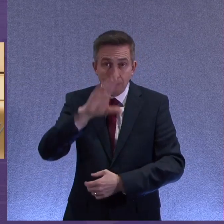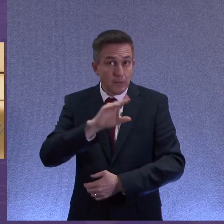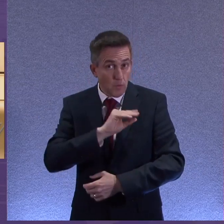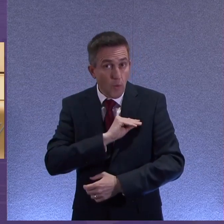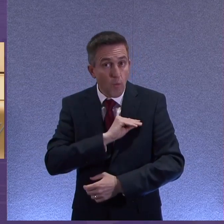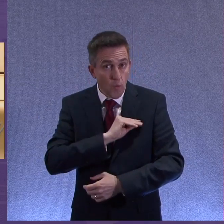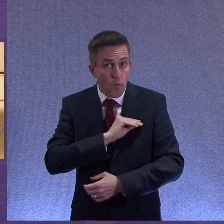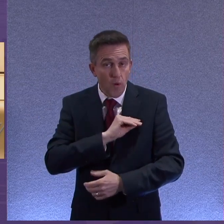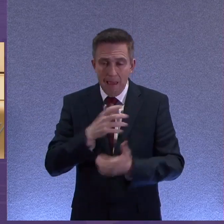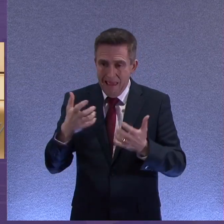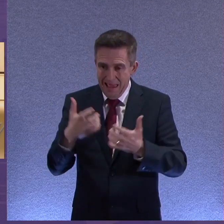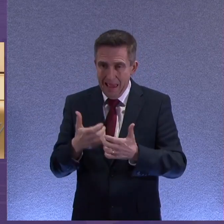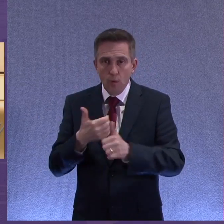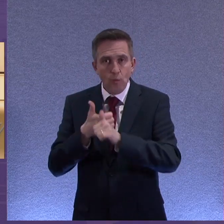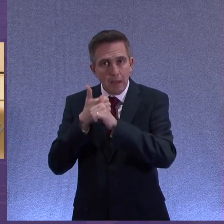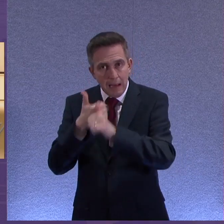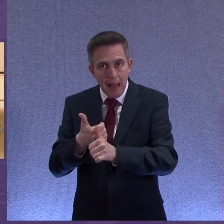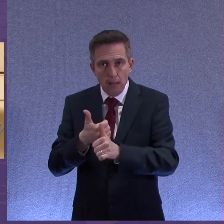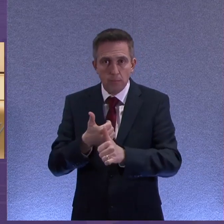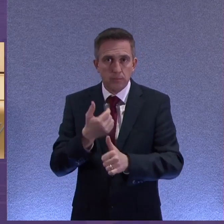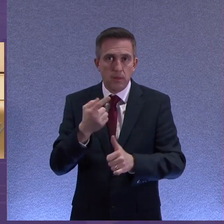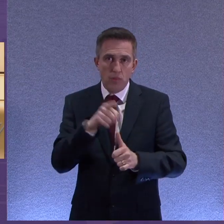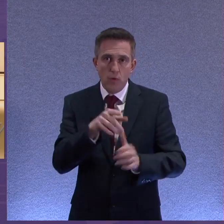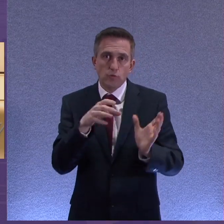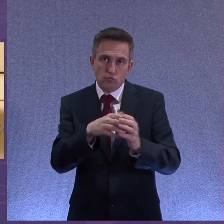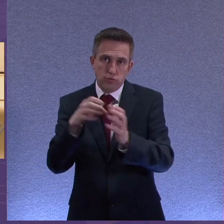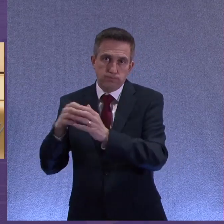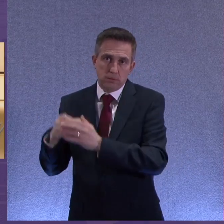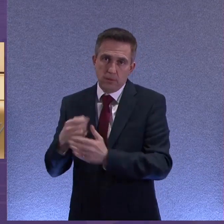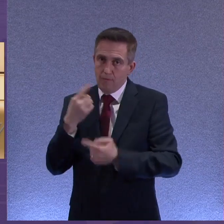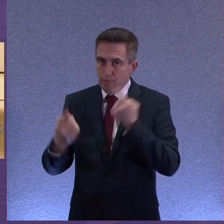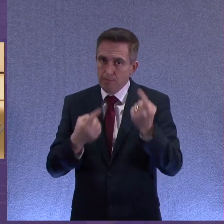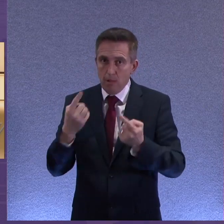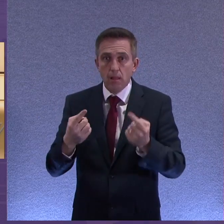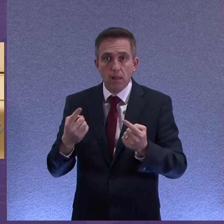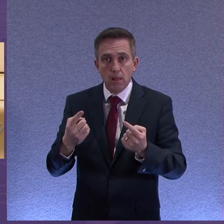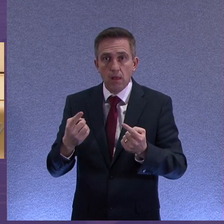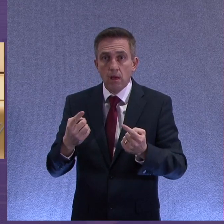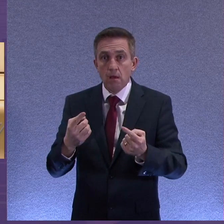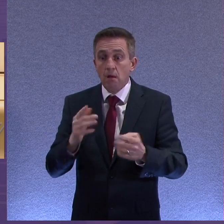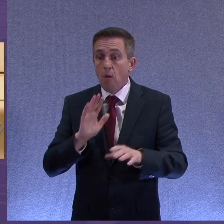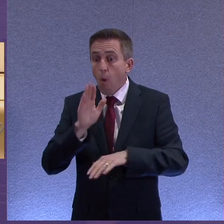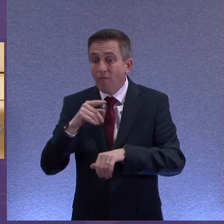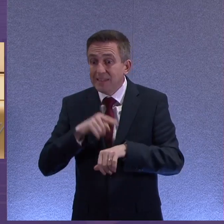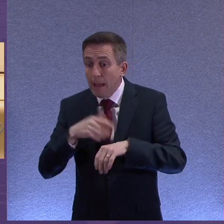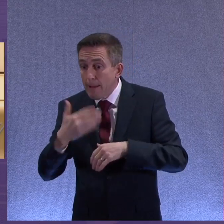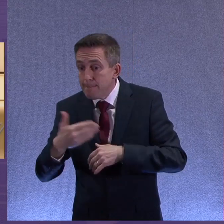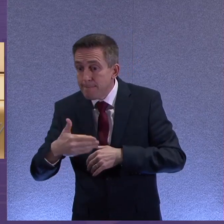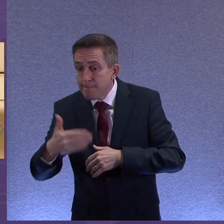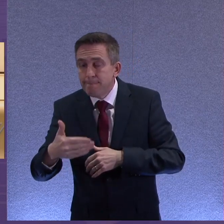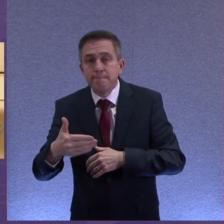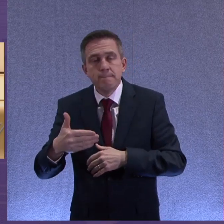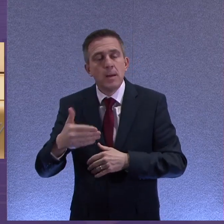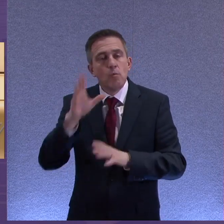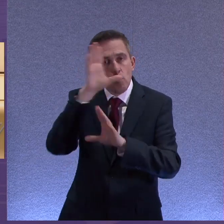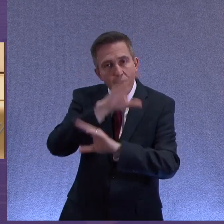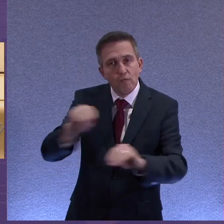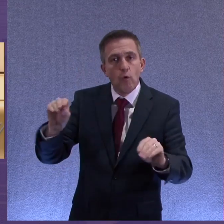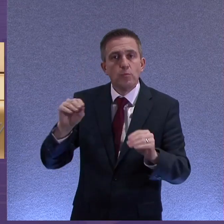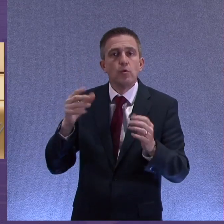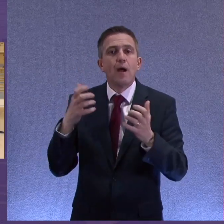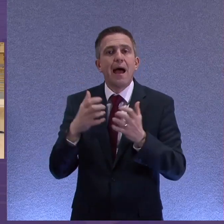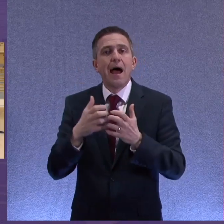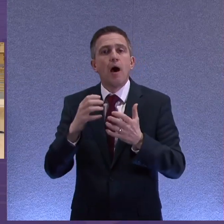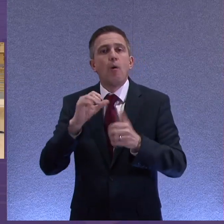that particular area, and I'm very happy as we make progress on this to make sure that members are updated on the